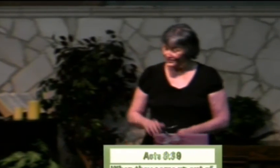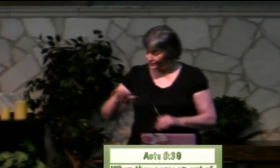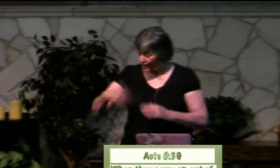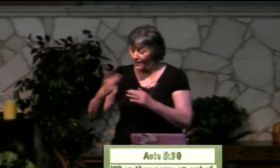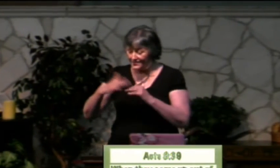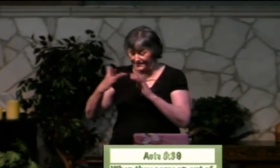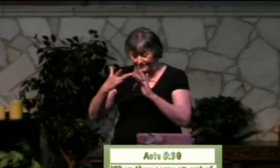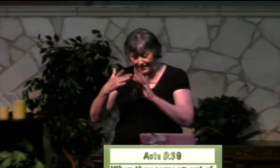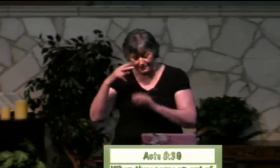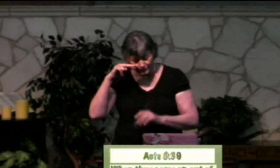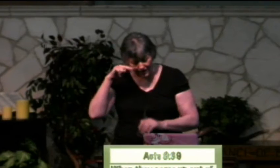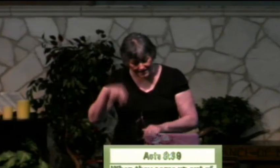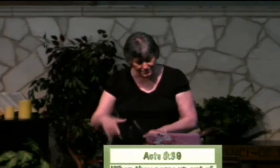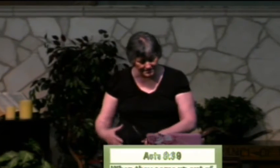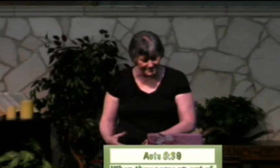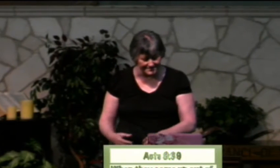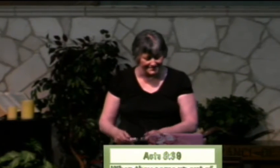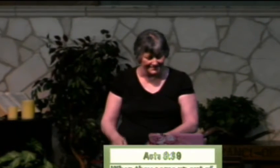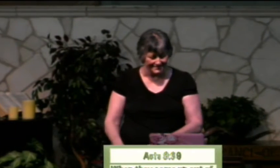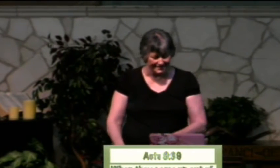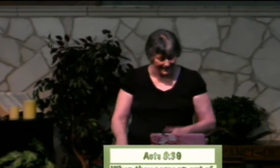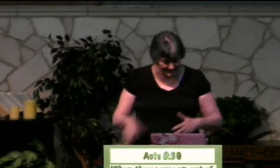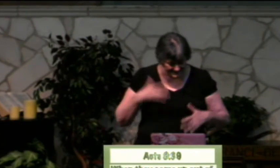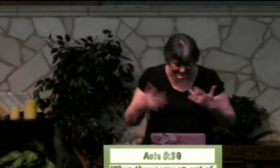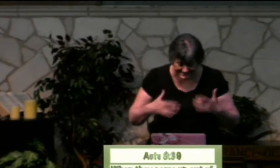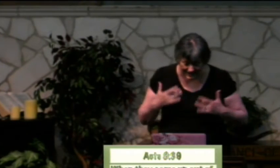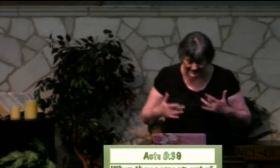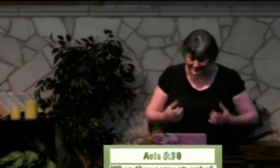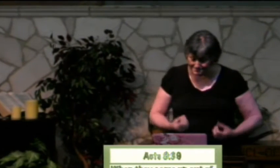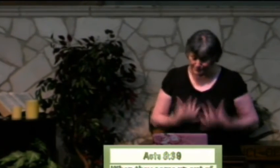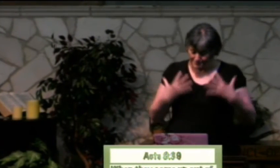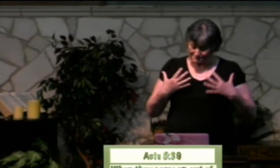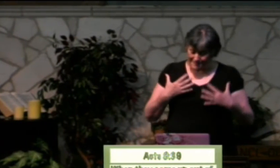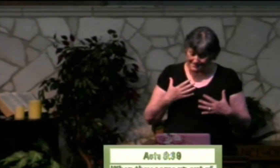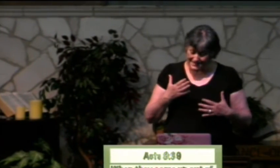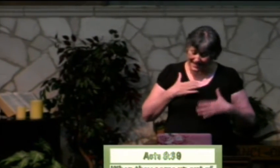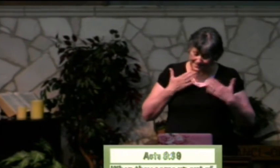Go on the internet and watch it. It was exciting. It made me happy.